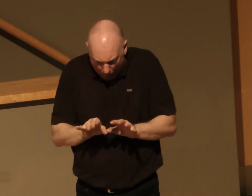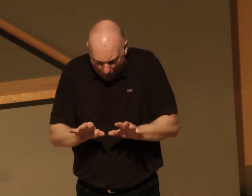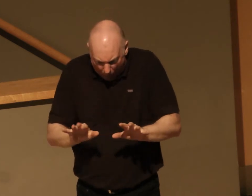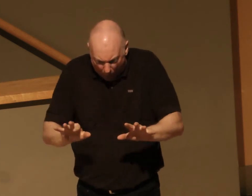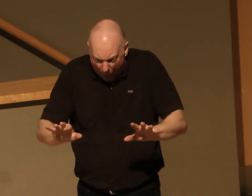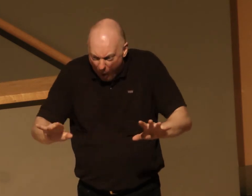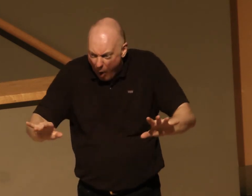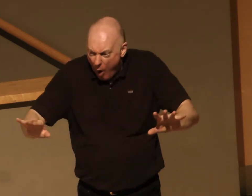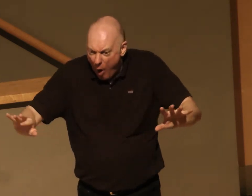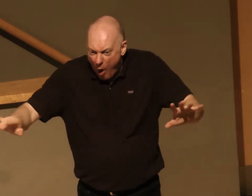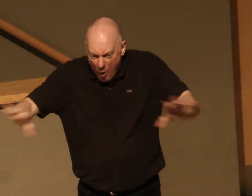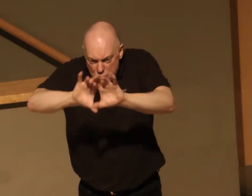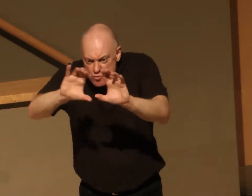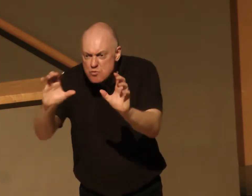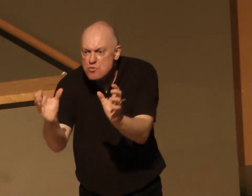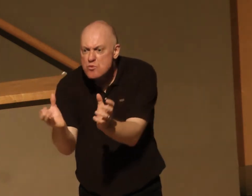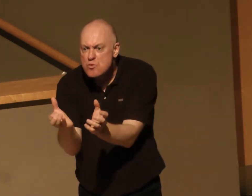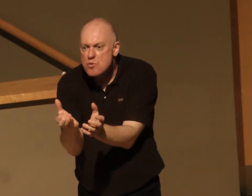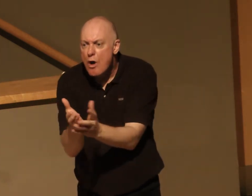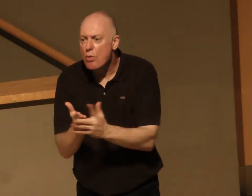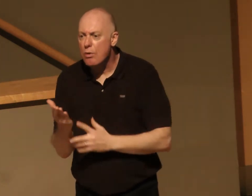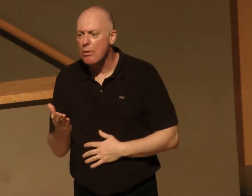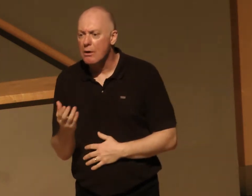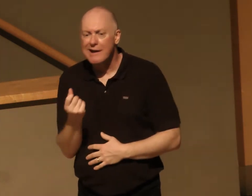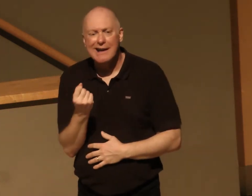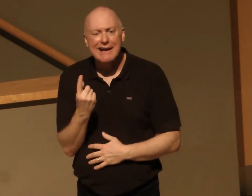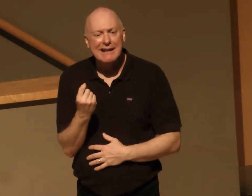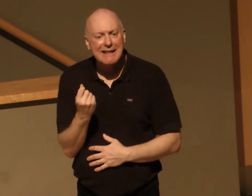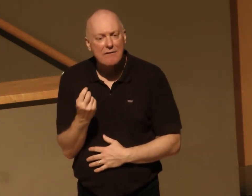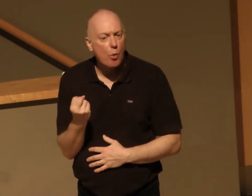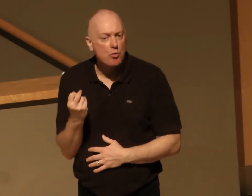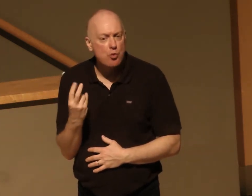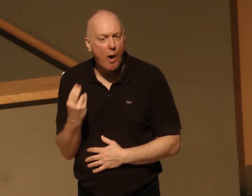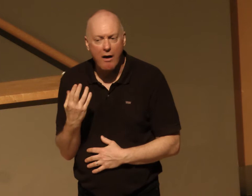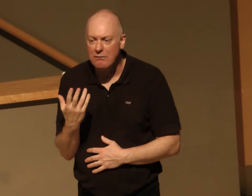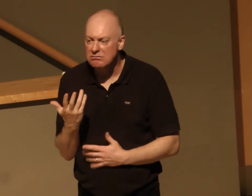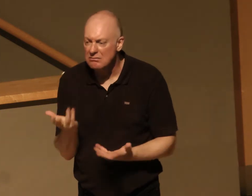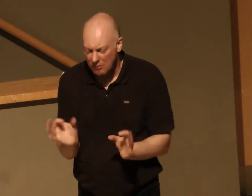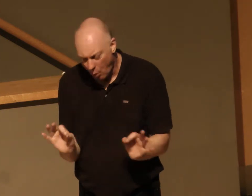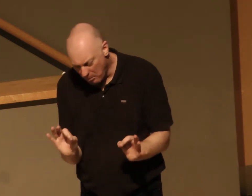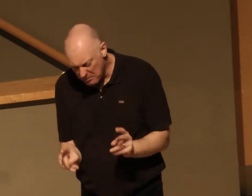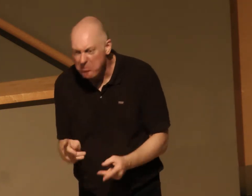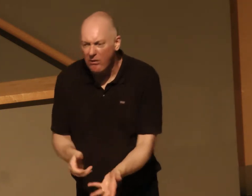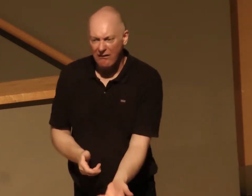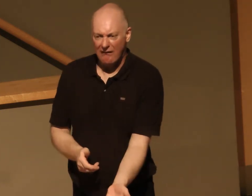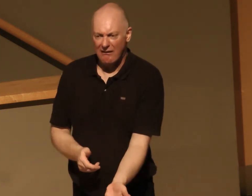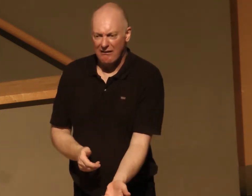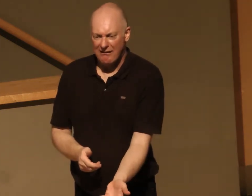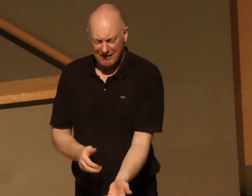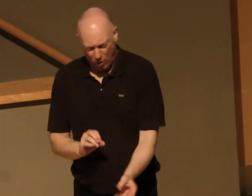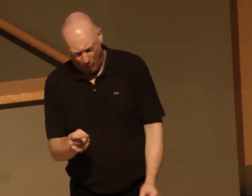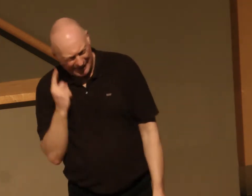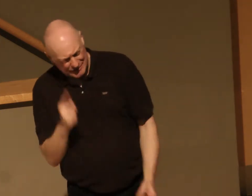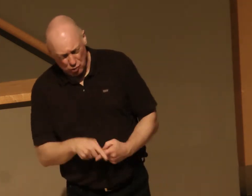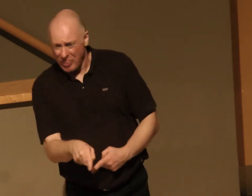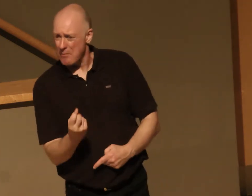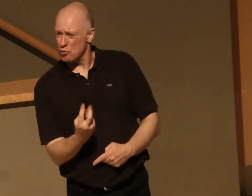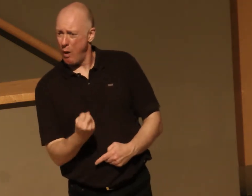far-reaching parts of the world through a group of 11 or 12 insignificant people? No one should listen to them. And at the